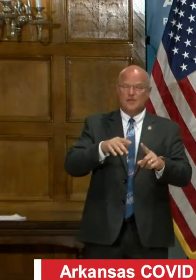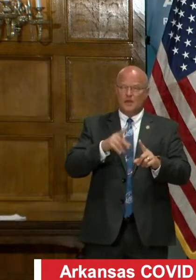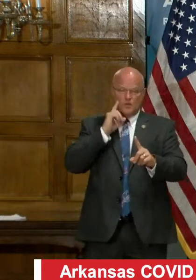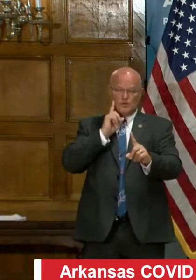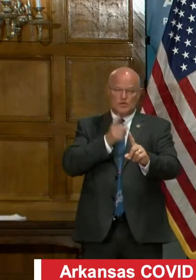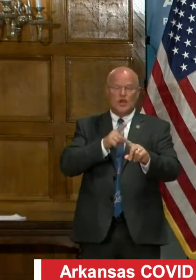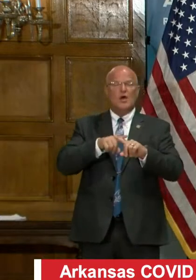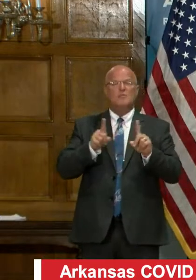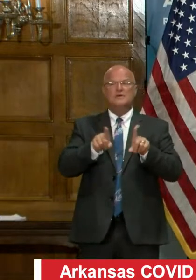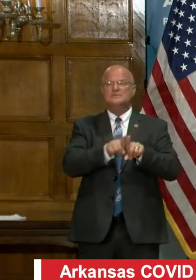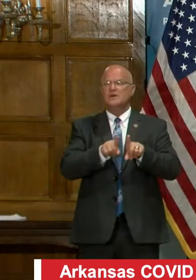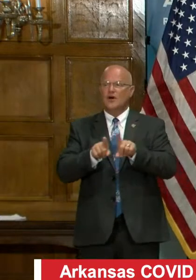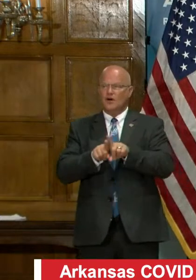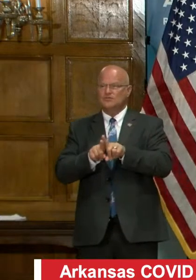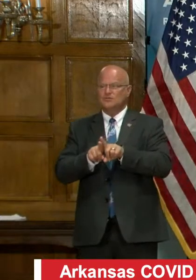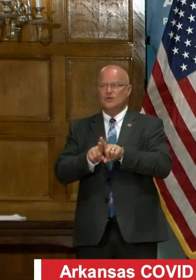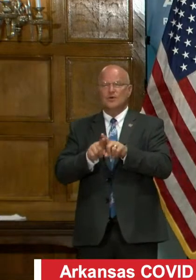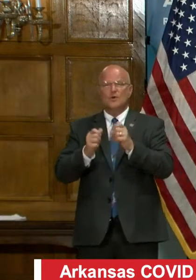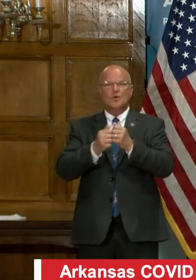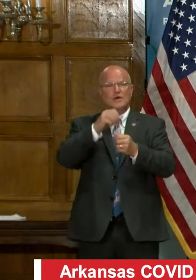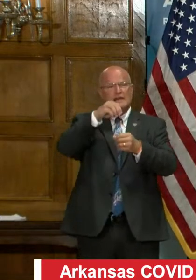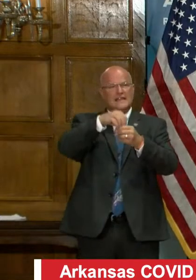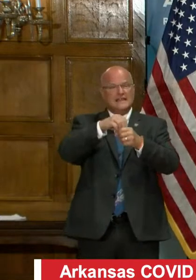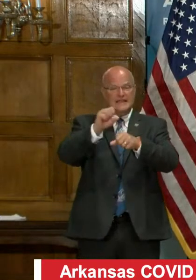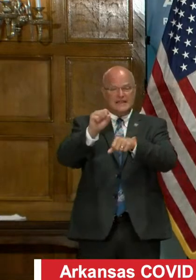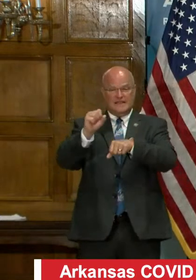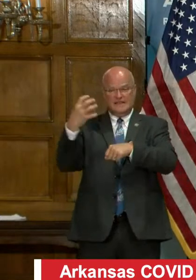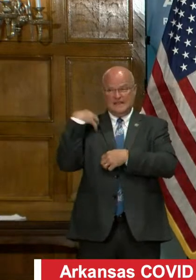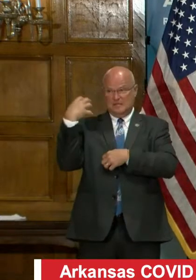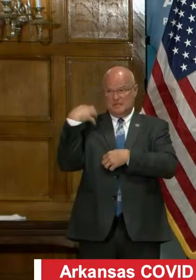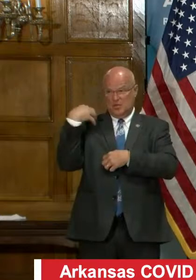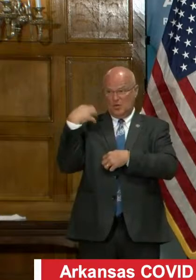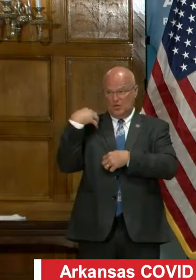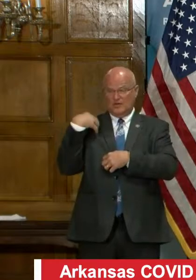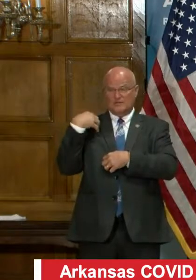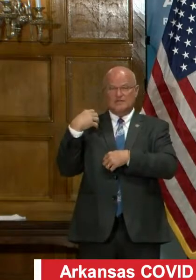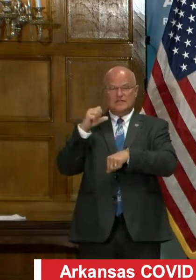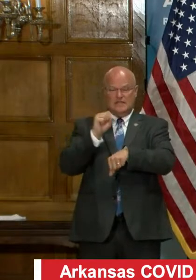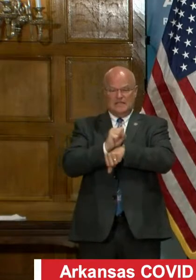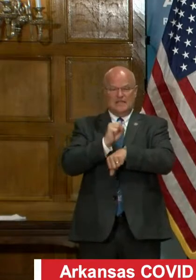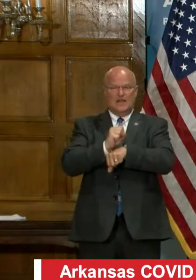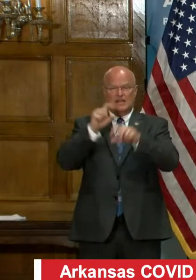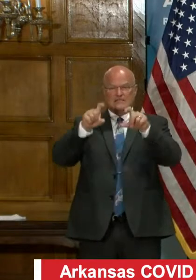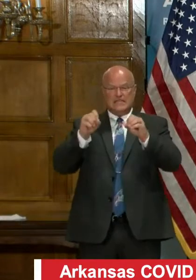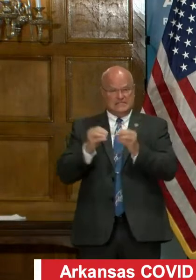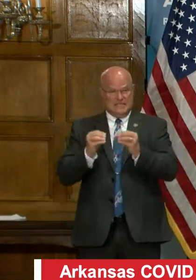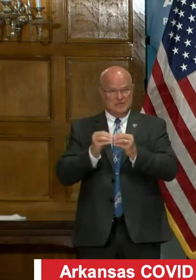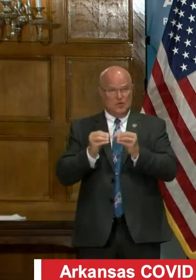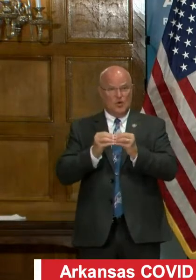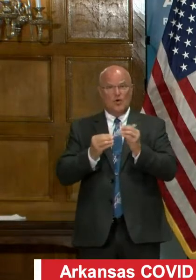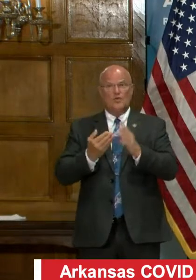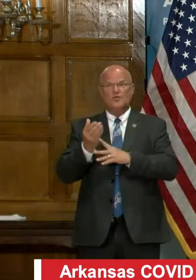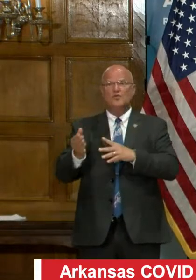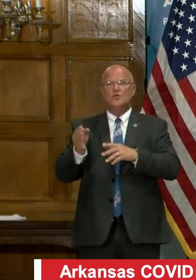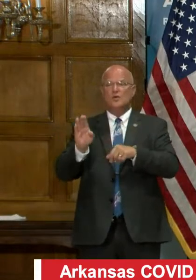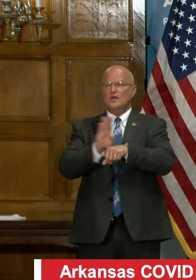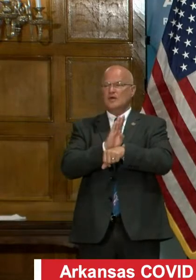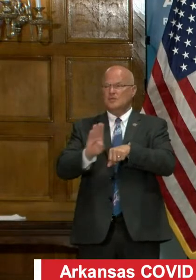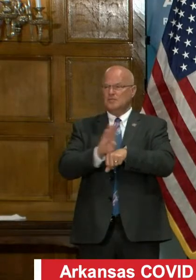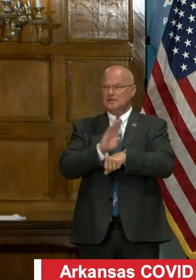targeted, but it's also within the employers. Employers are testing more and more through the